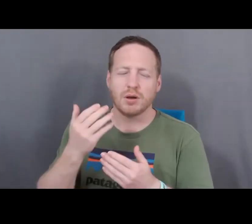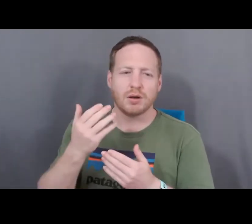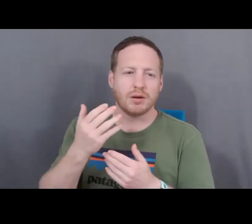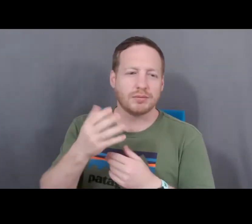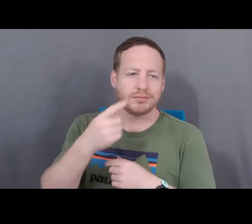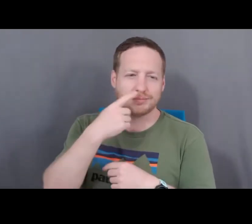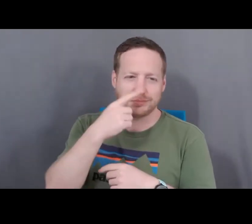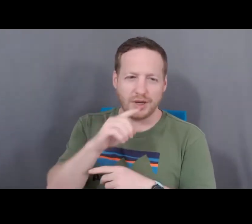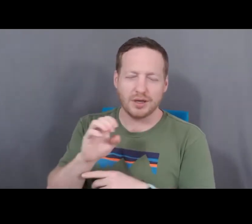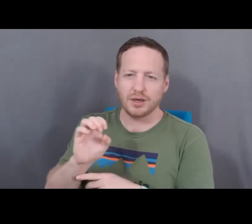Thank you.